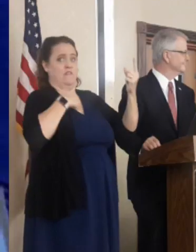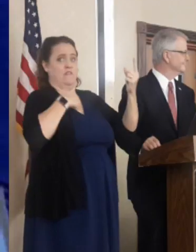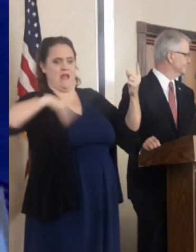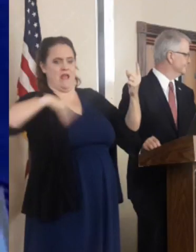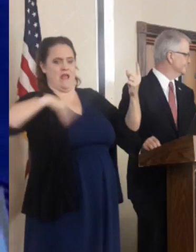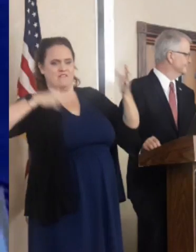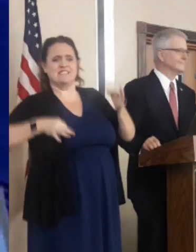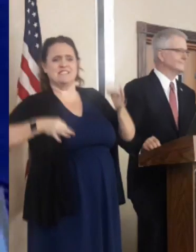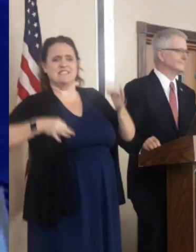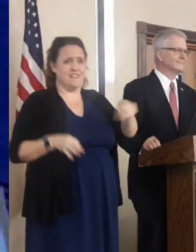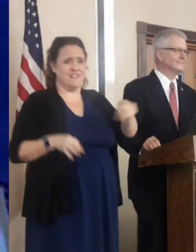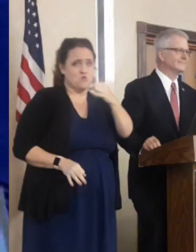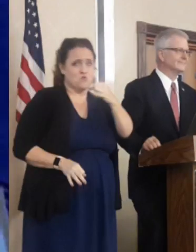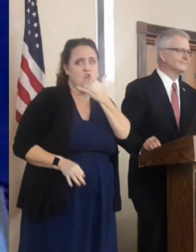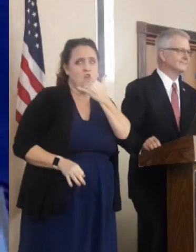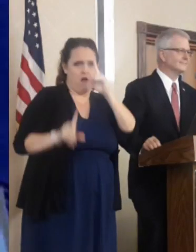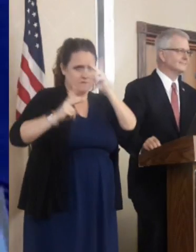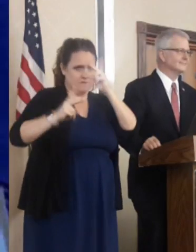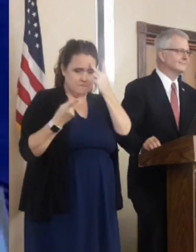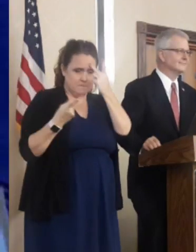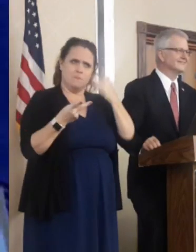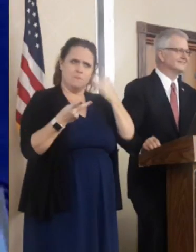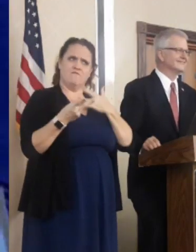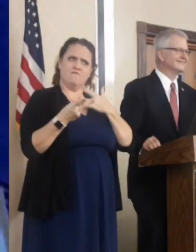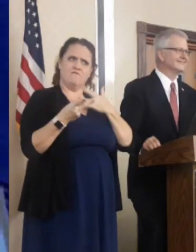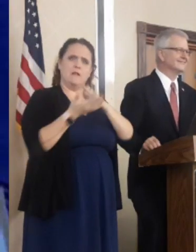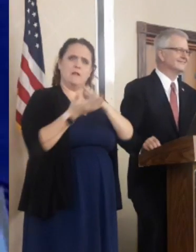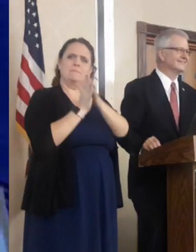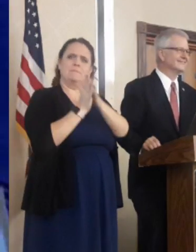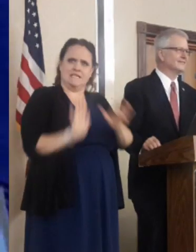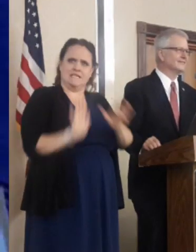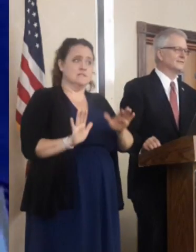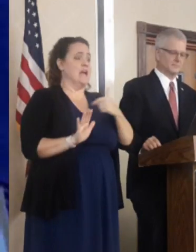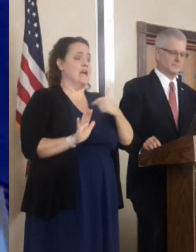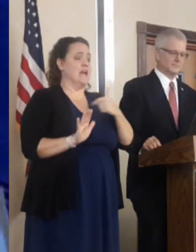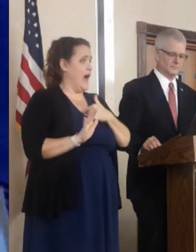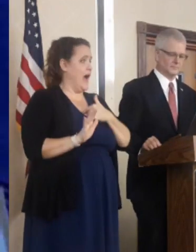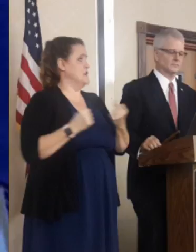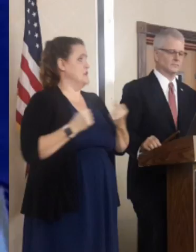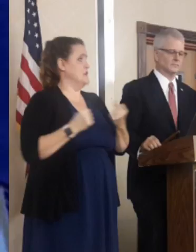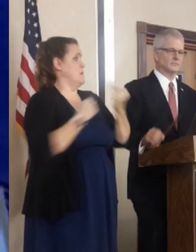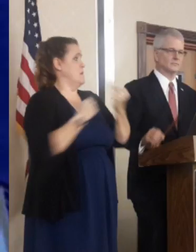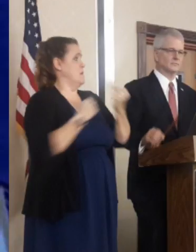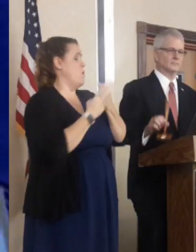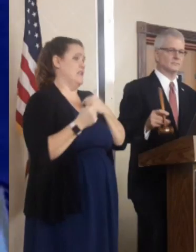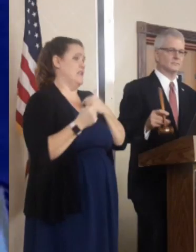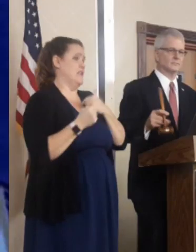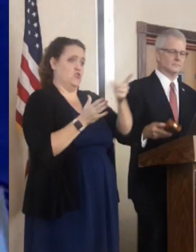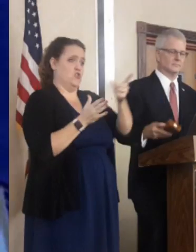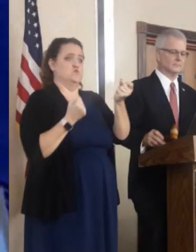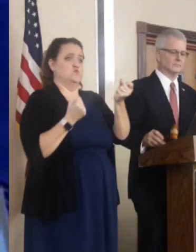about that. So you can be at peace. I stand and support this, and I urge you to do the same.